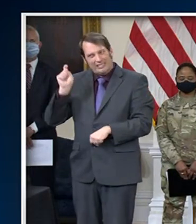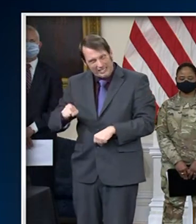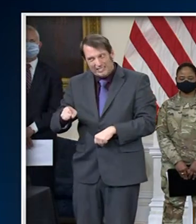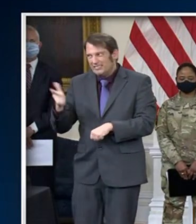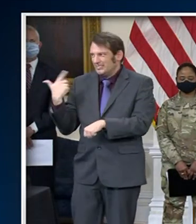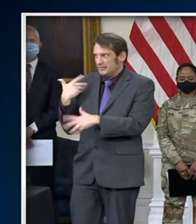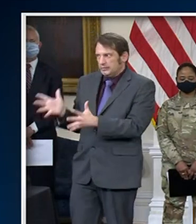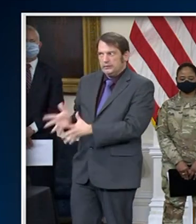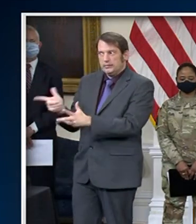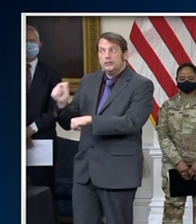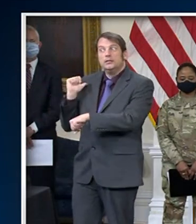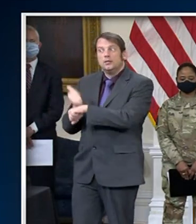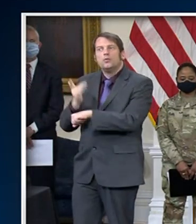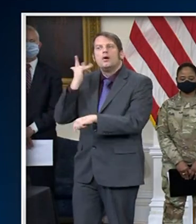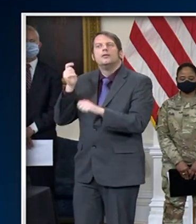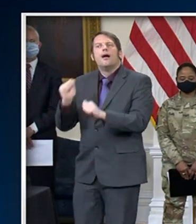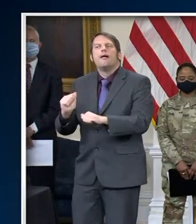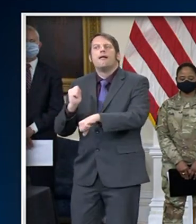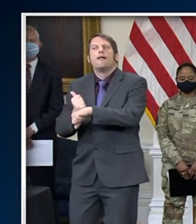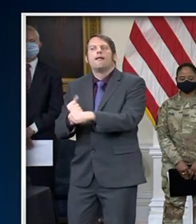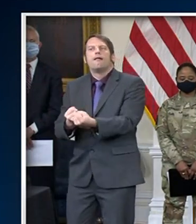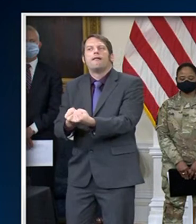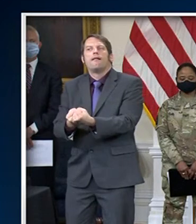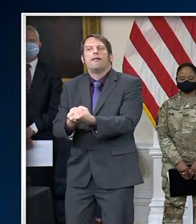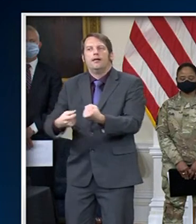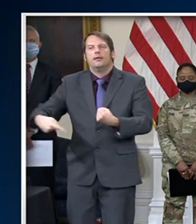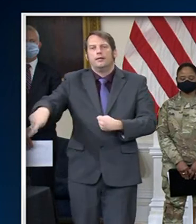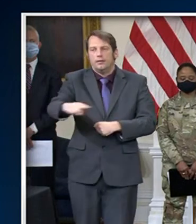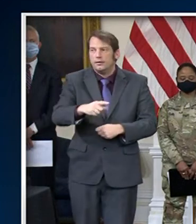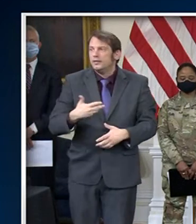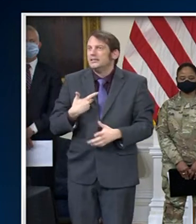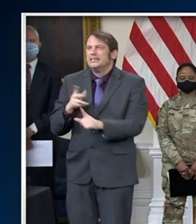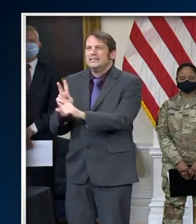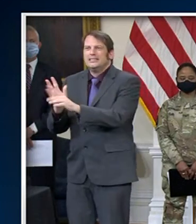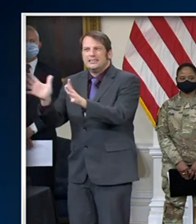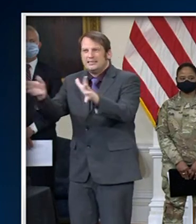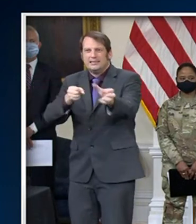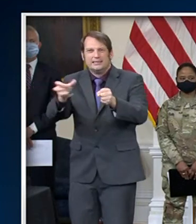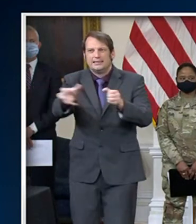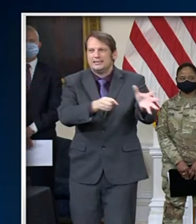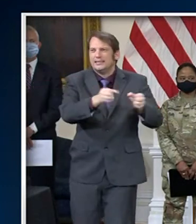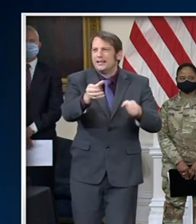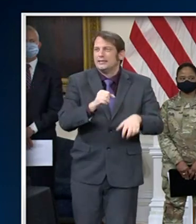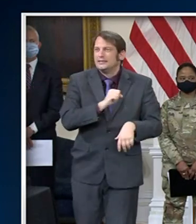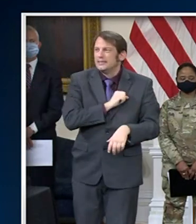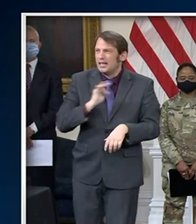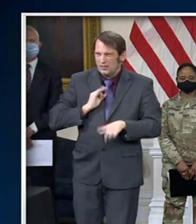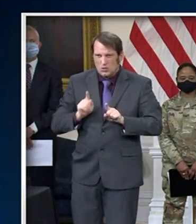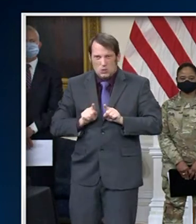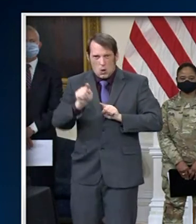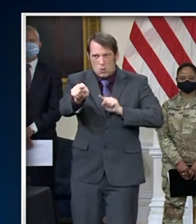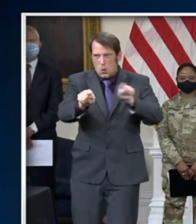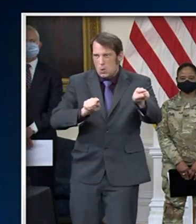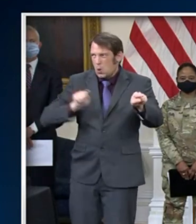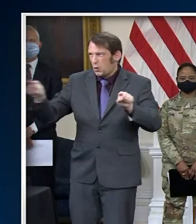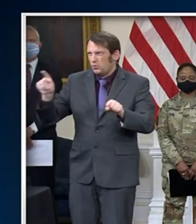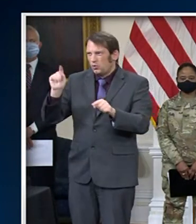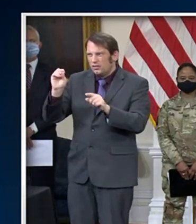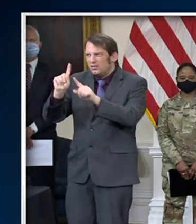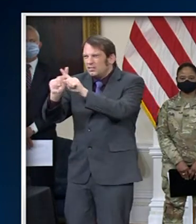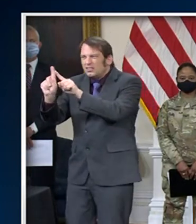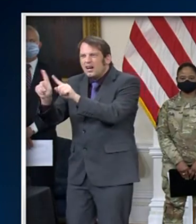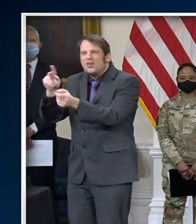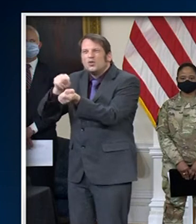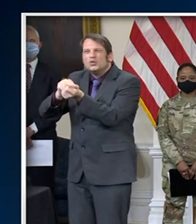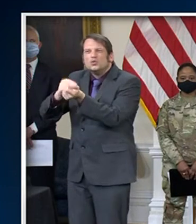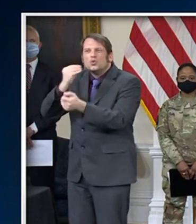Response Medical Reserve personnel to county clinics. Clinics were set up at every single nursing home in Maryland, 279